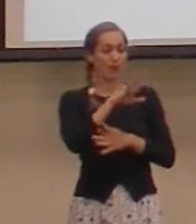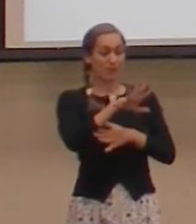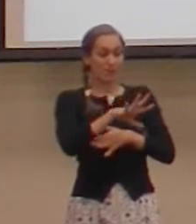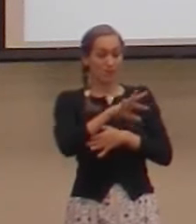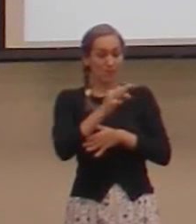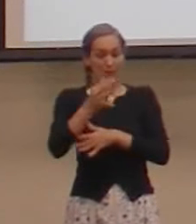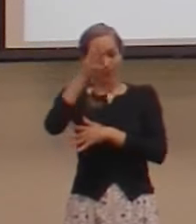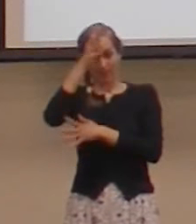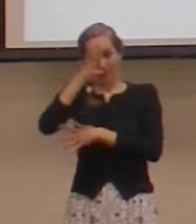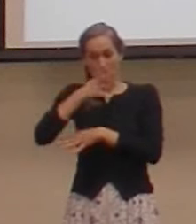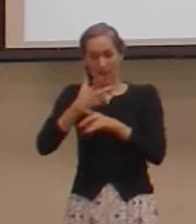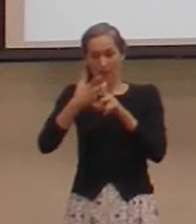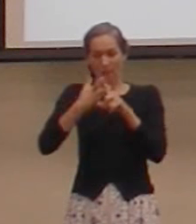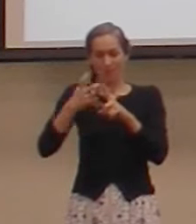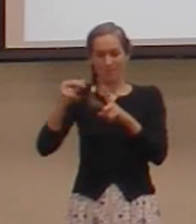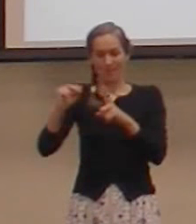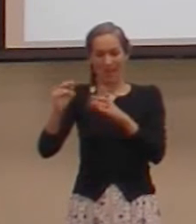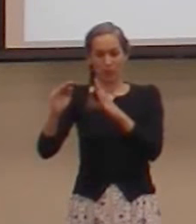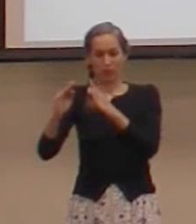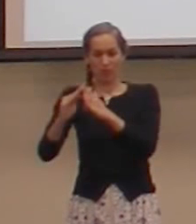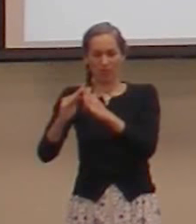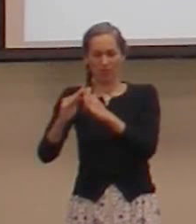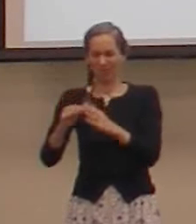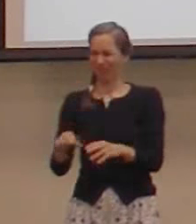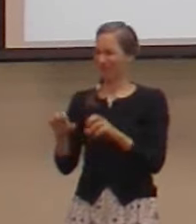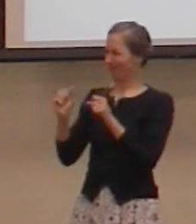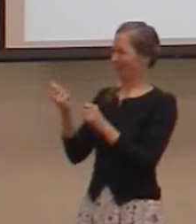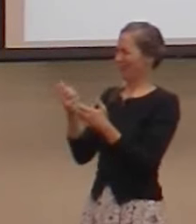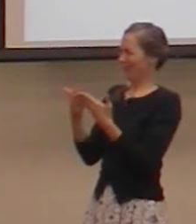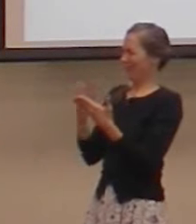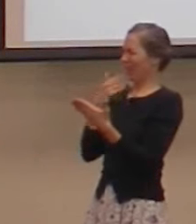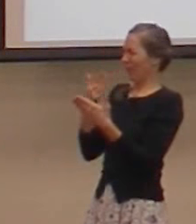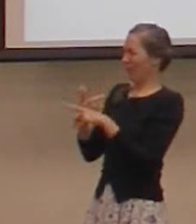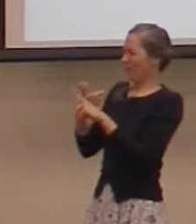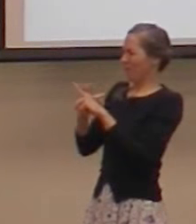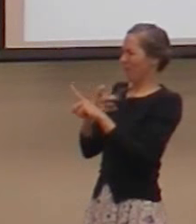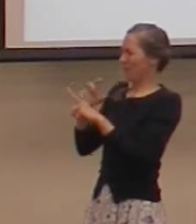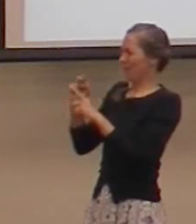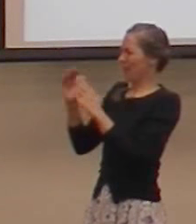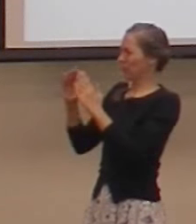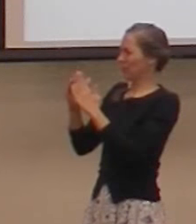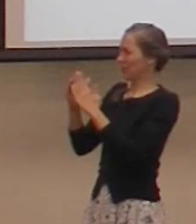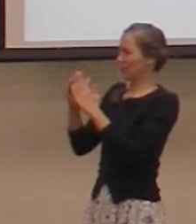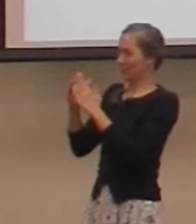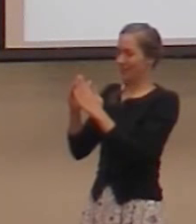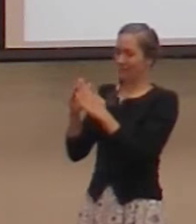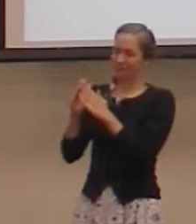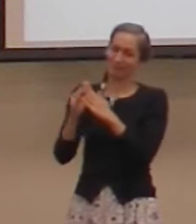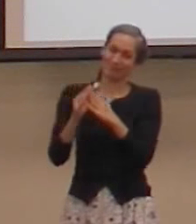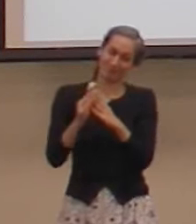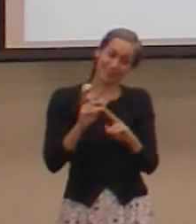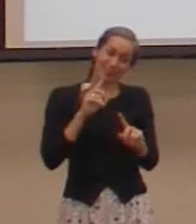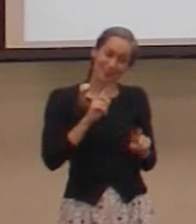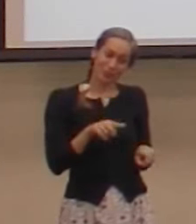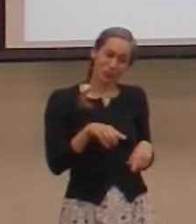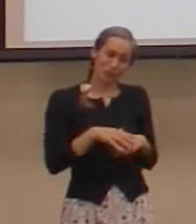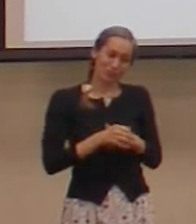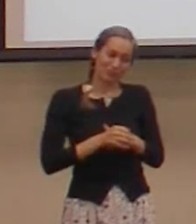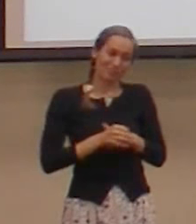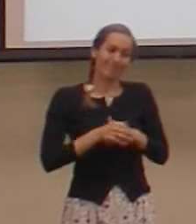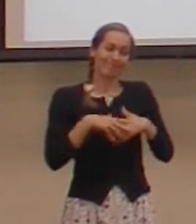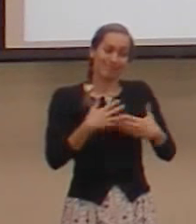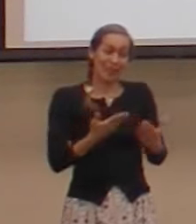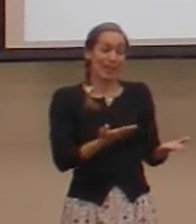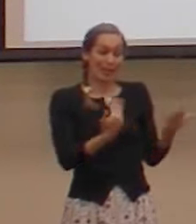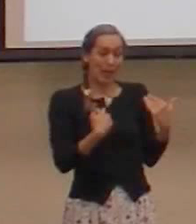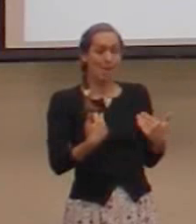he says, "Can anything good come from Nazareth?" And Philip's answer to Nathaniel is just, "Come